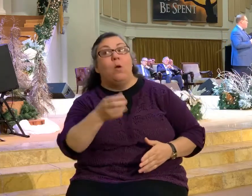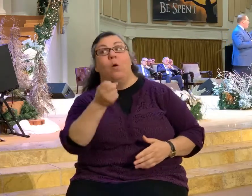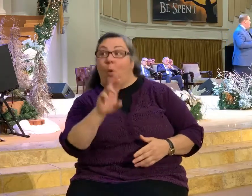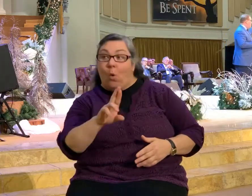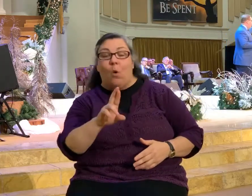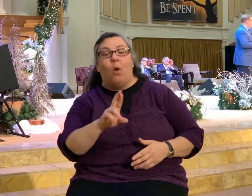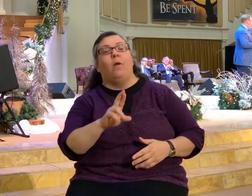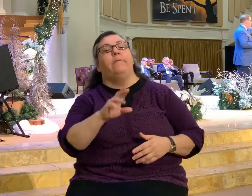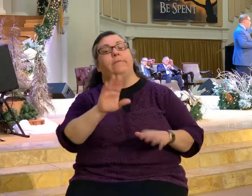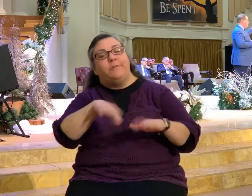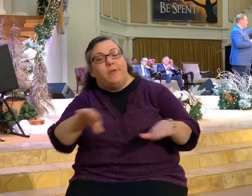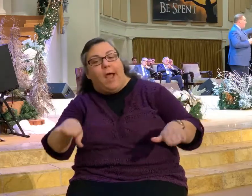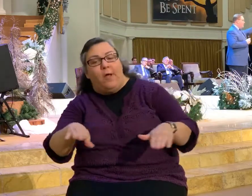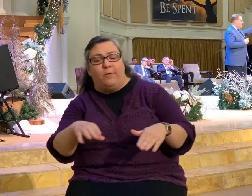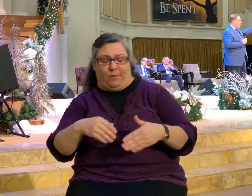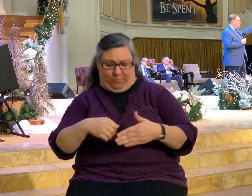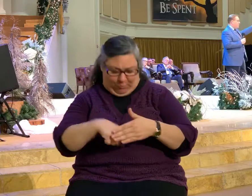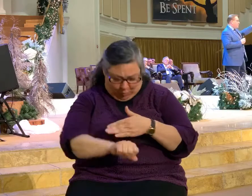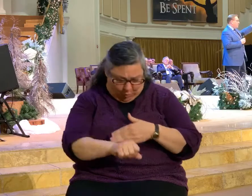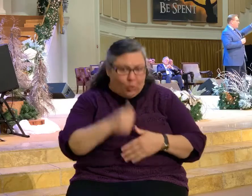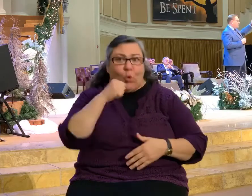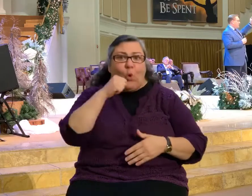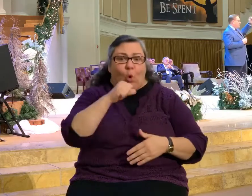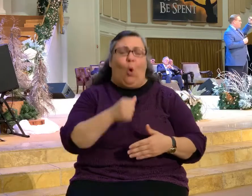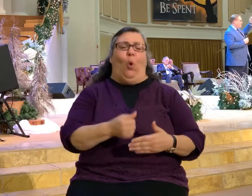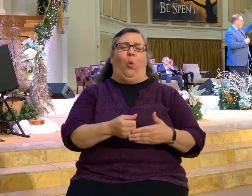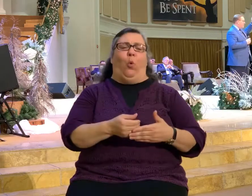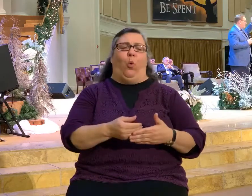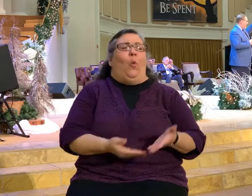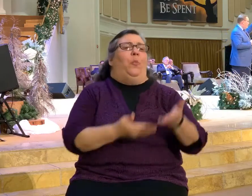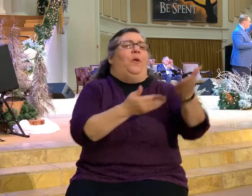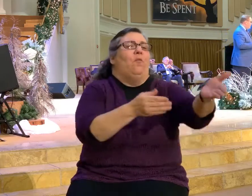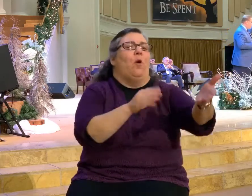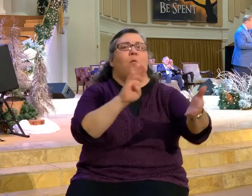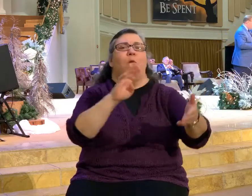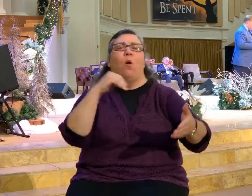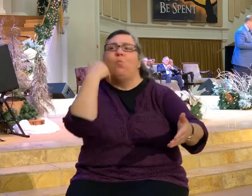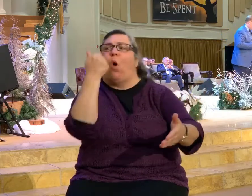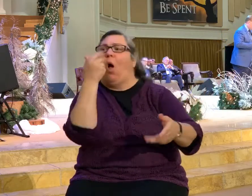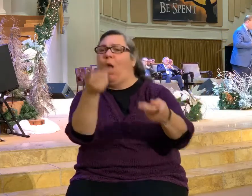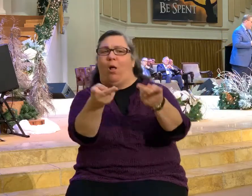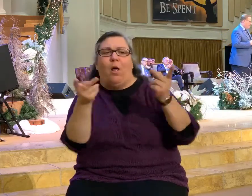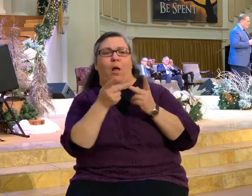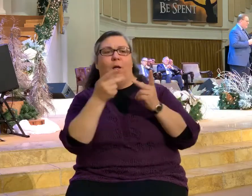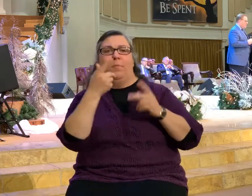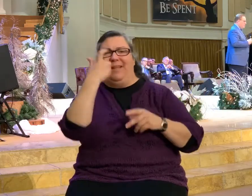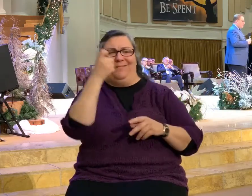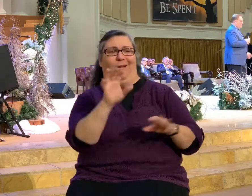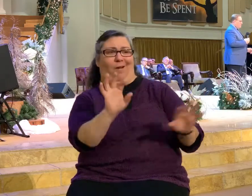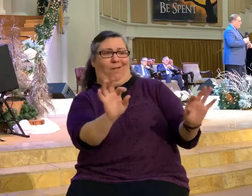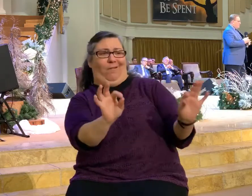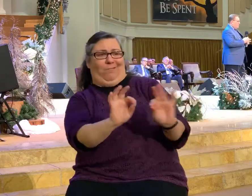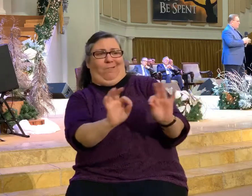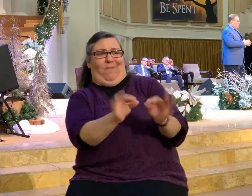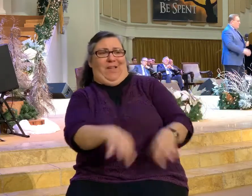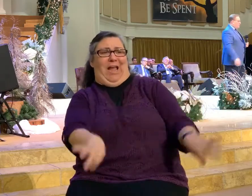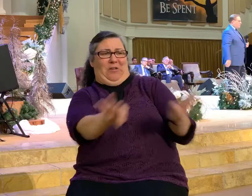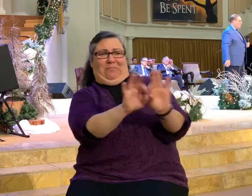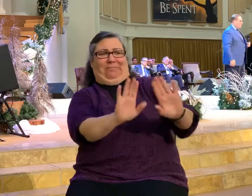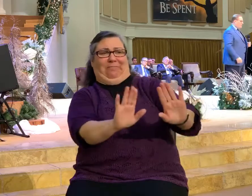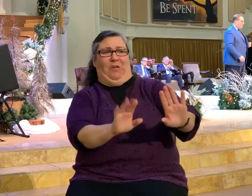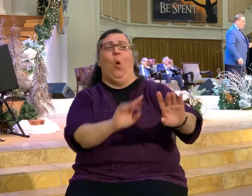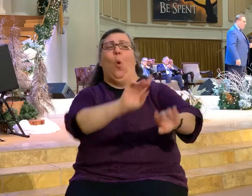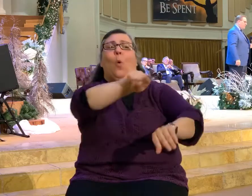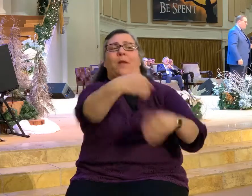her to the brothel upon birth, and she could be used because she was of little value except her body. Killed